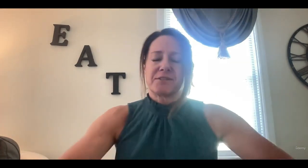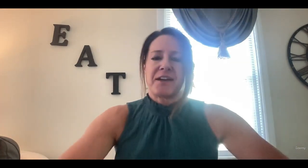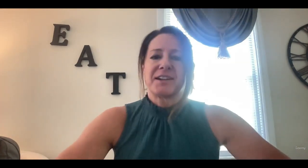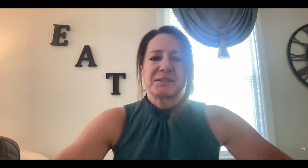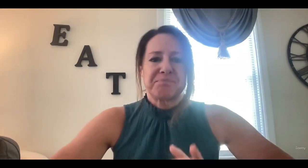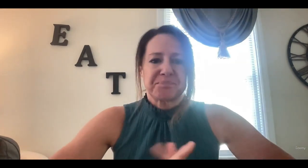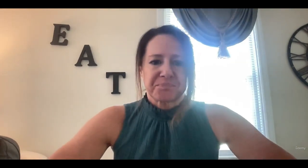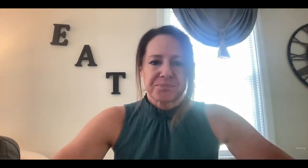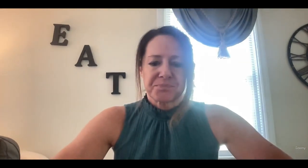that.